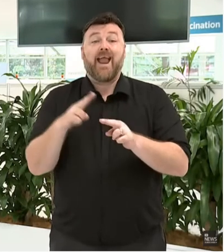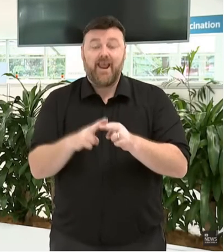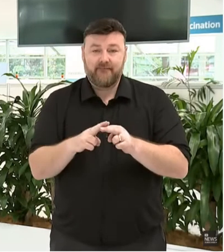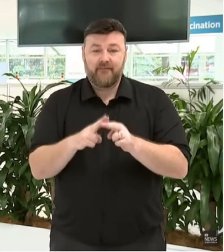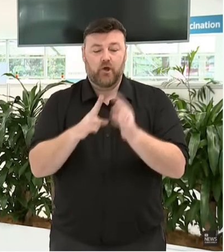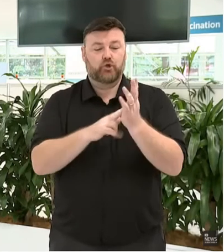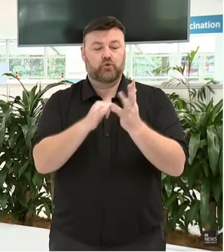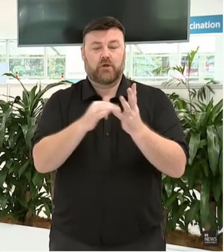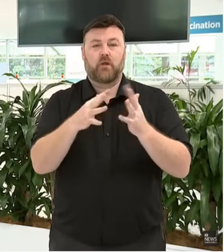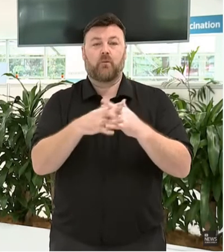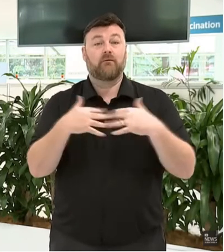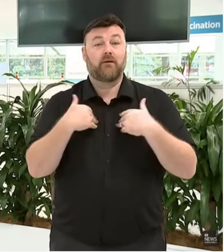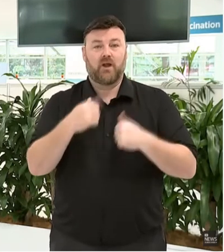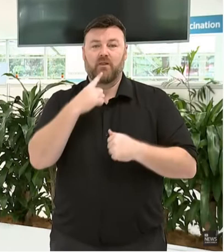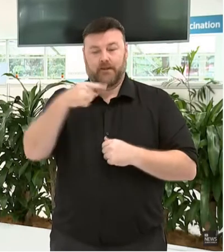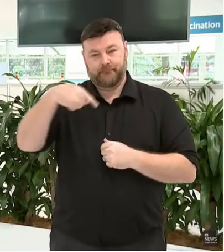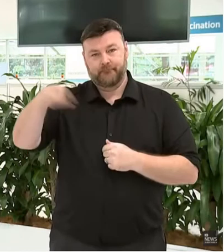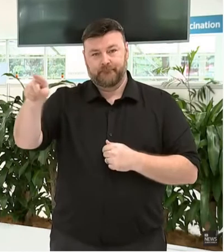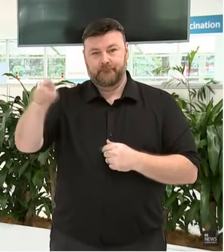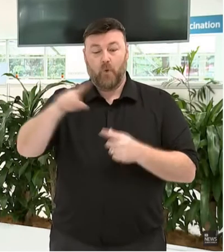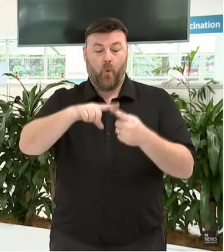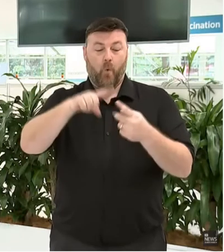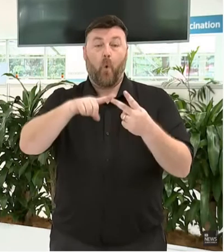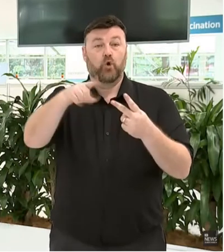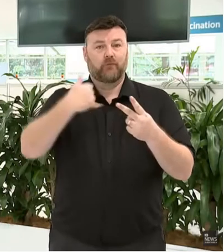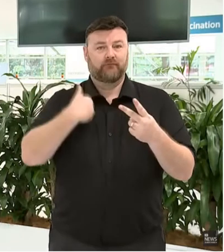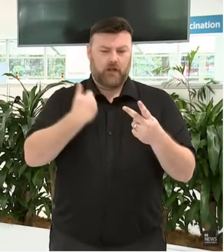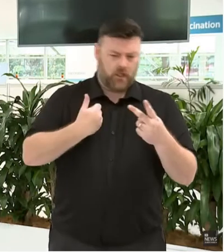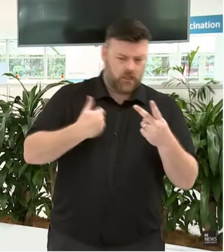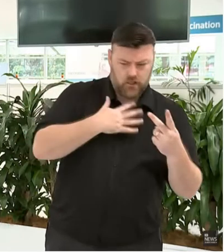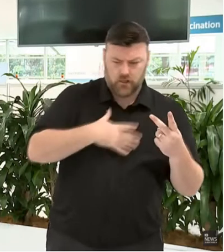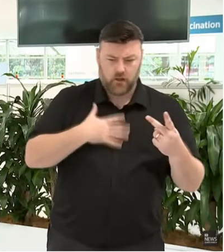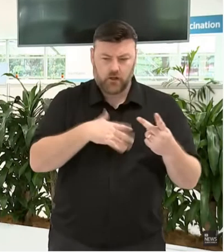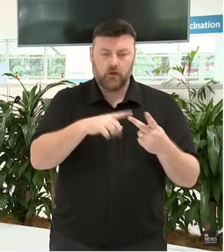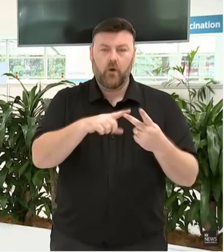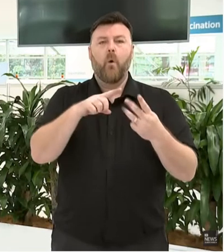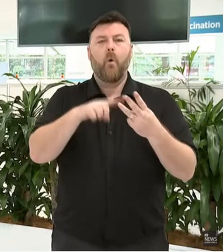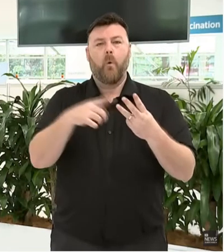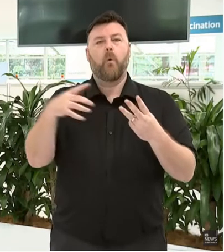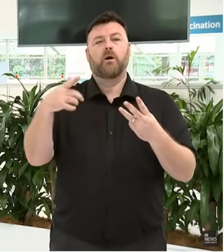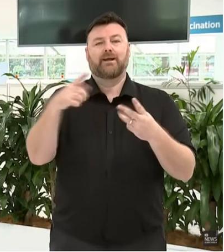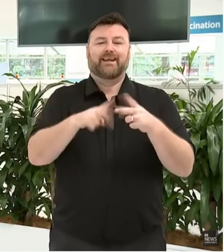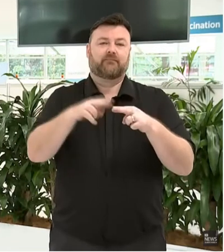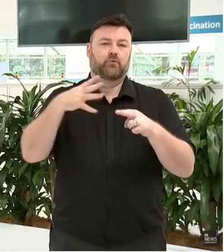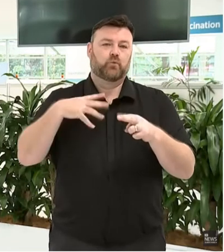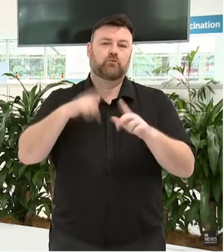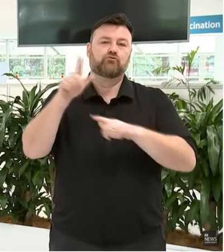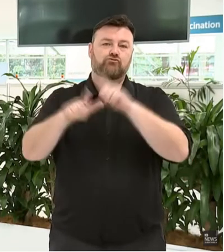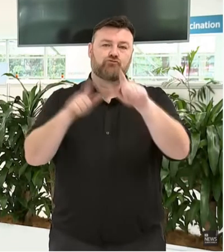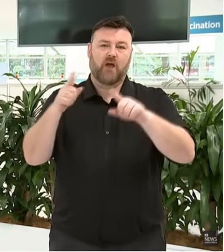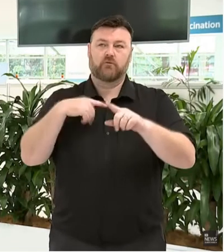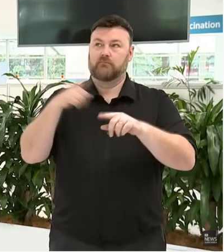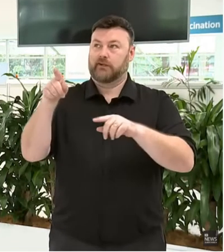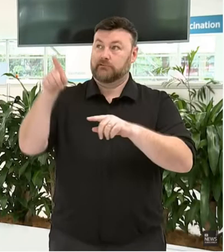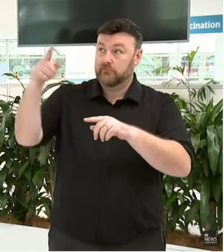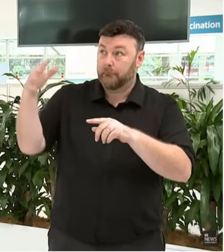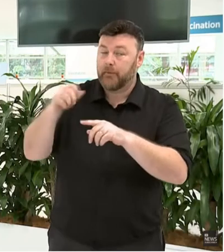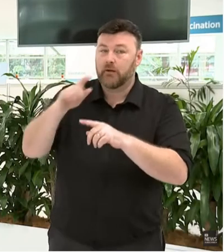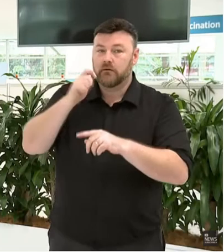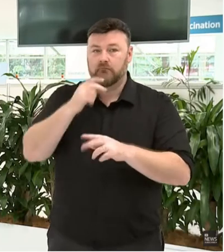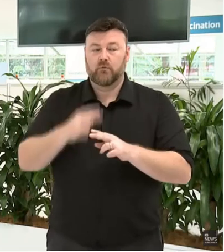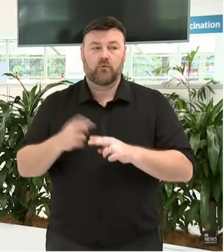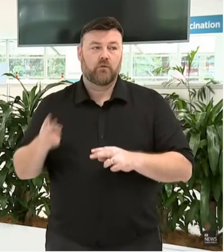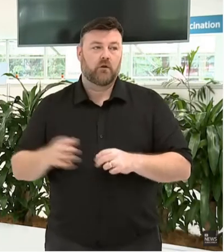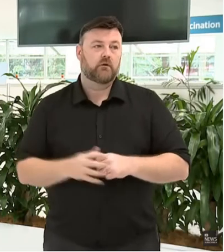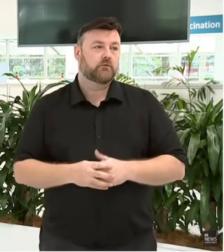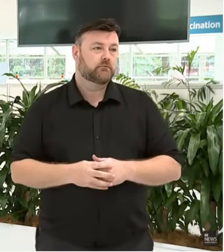Wales Health, or you feel unwell, or because of those interstate requirements by the other governments around the country.